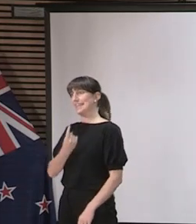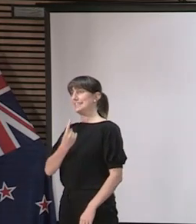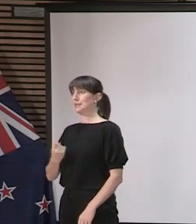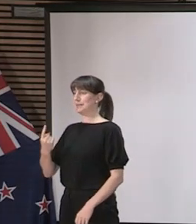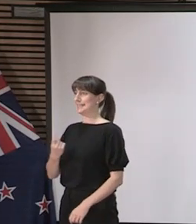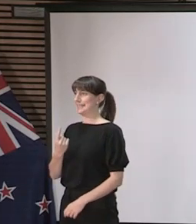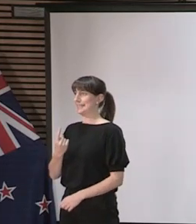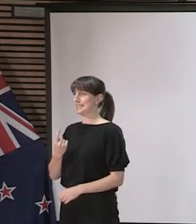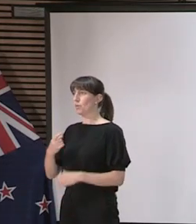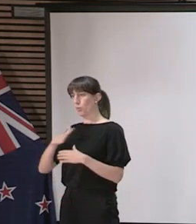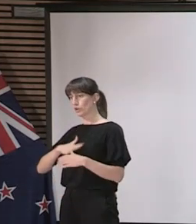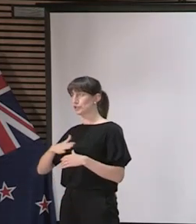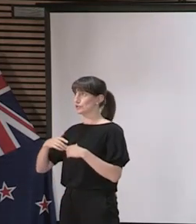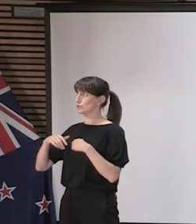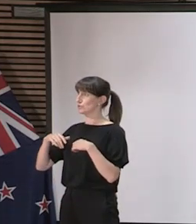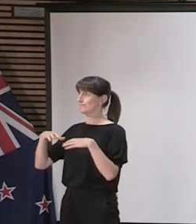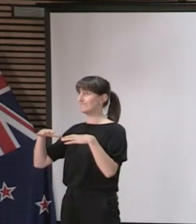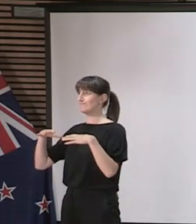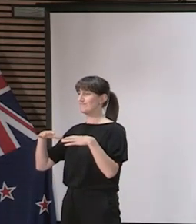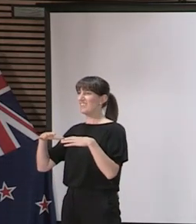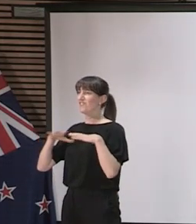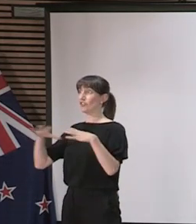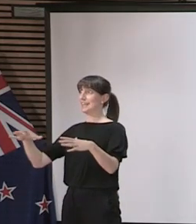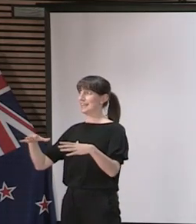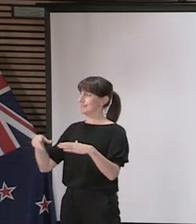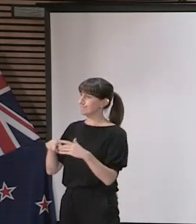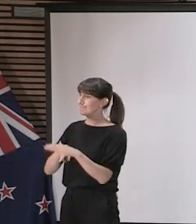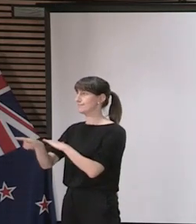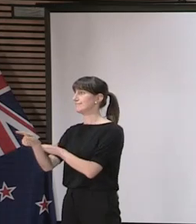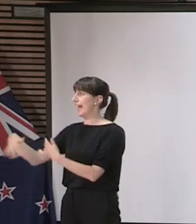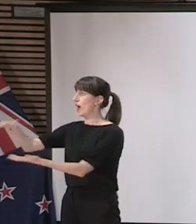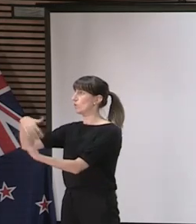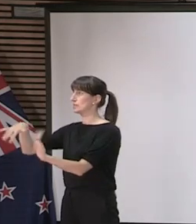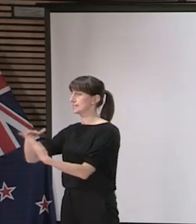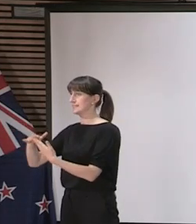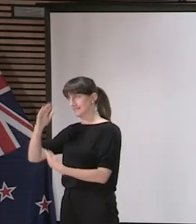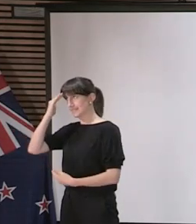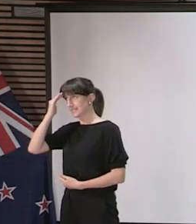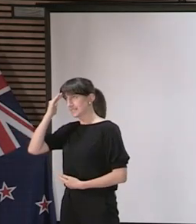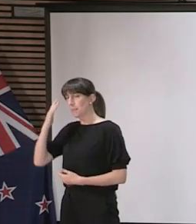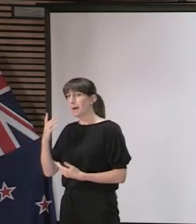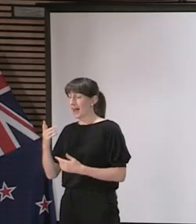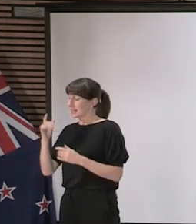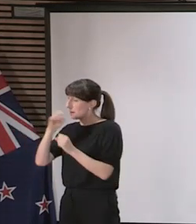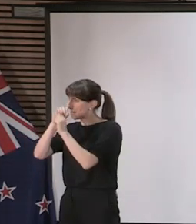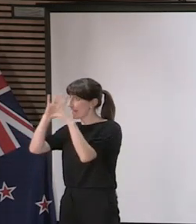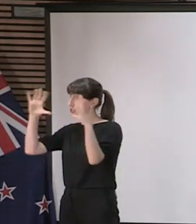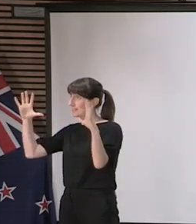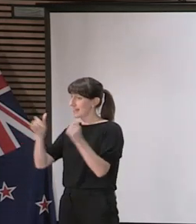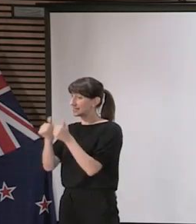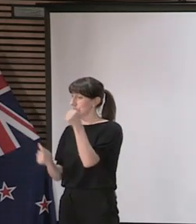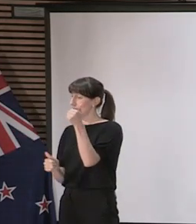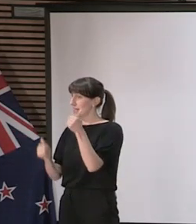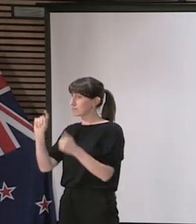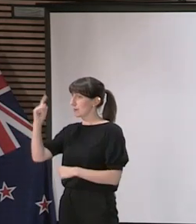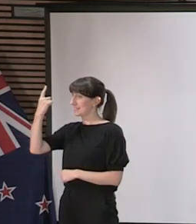by example, because other 70-plus people are going to be wanting to leave their houses and perhaps return to work as well against your advice? Look, you're welcome to ask the Deputy Prime Minister